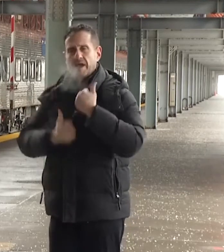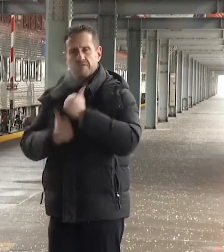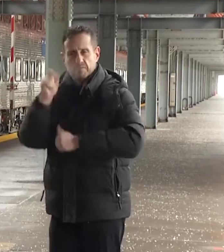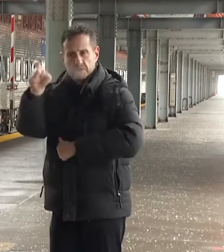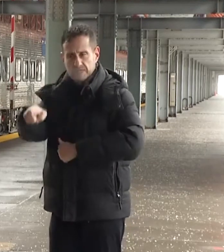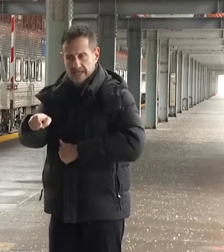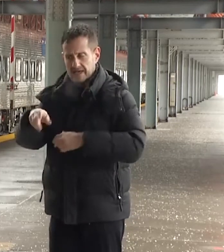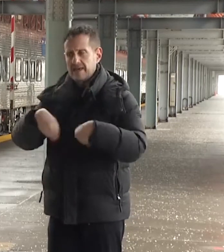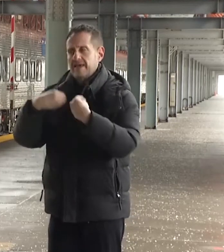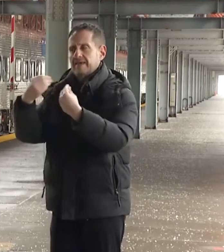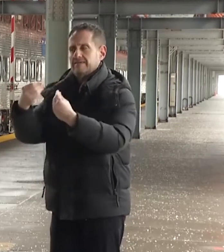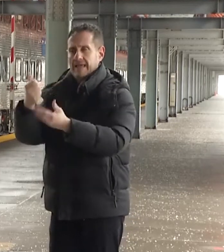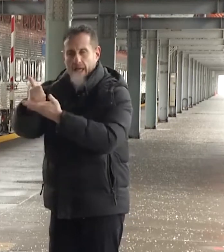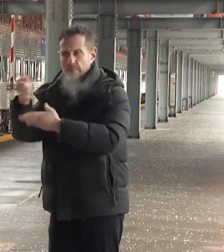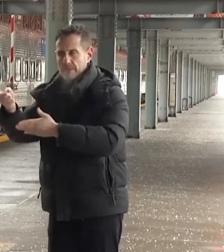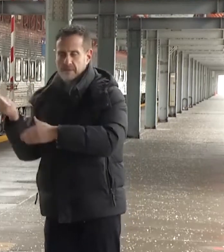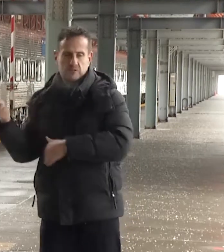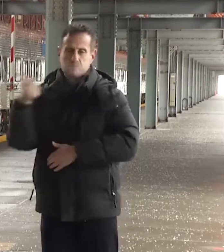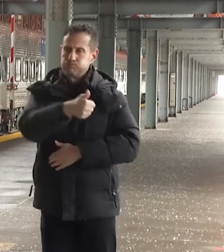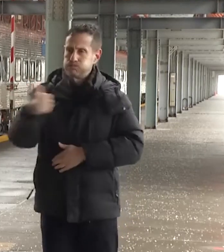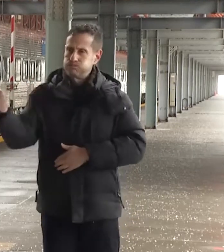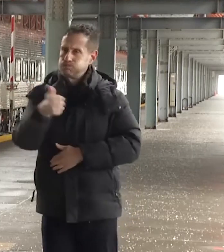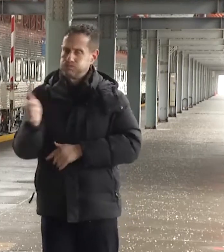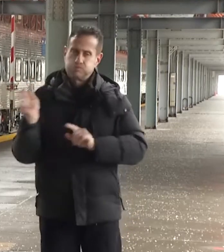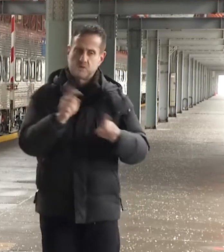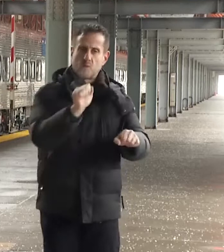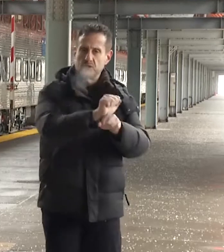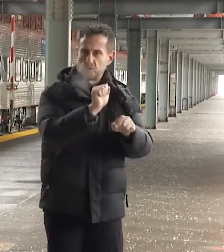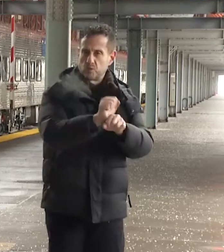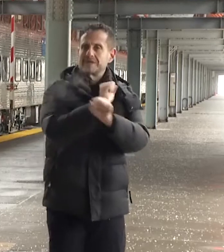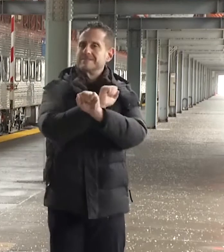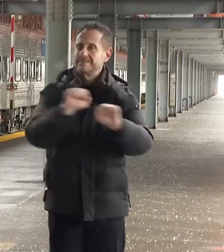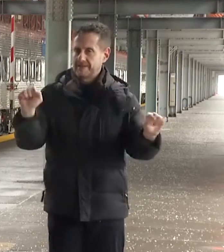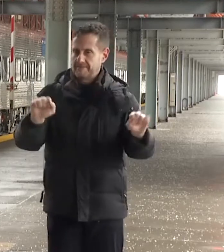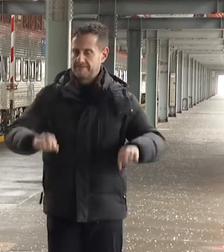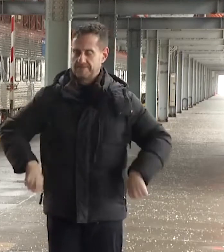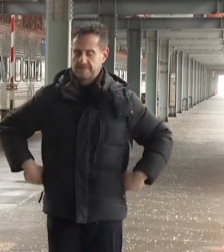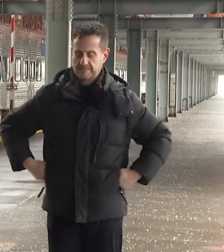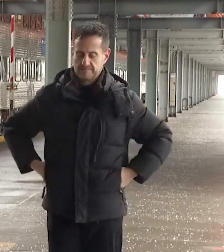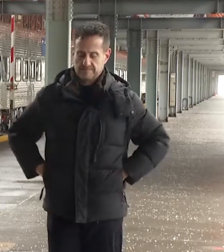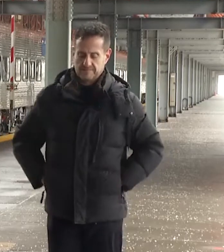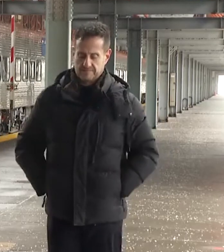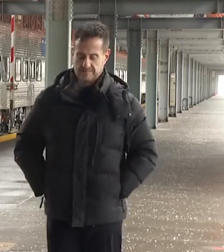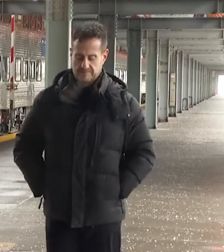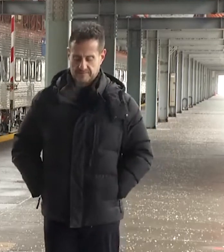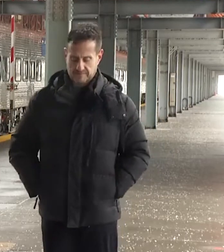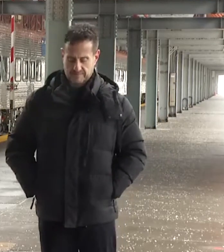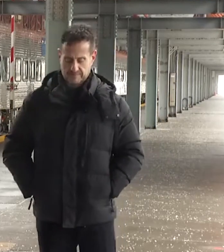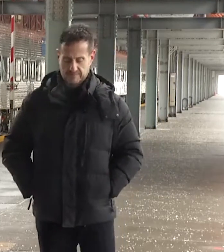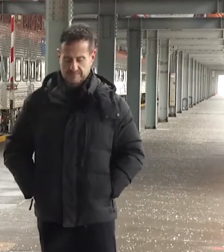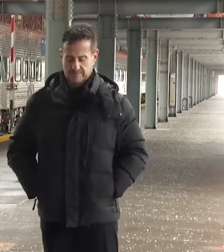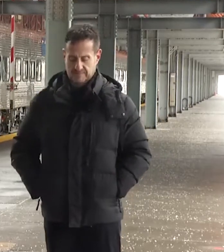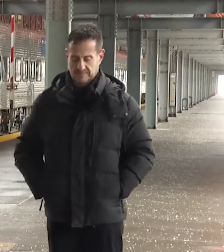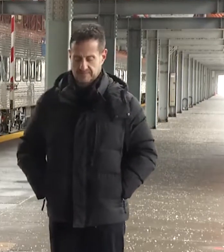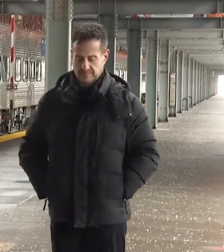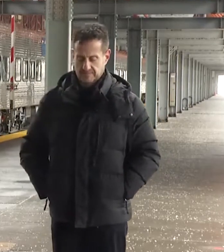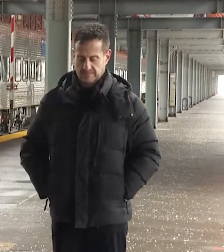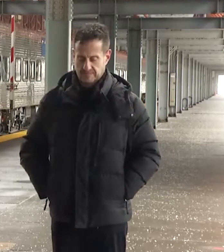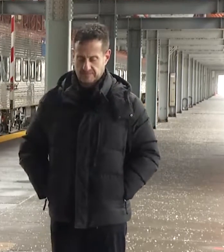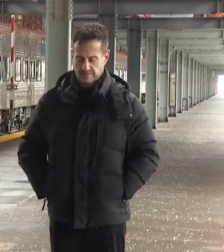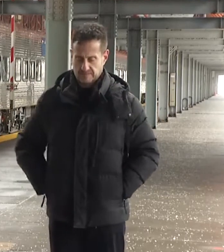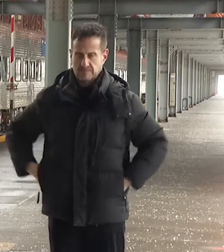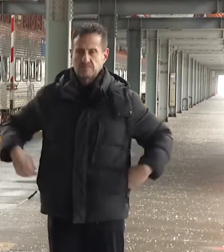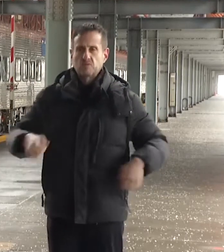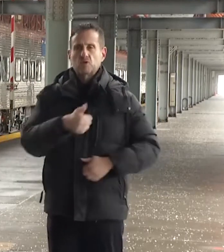getting them to where they need to go safely. We are making transit easier choice and a